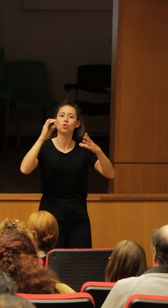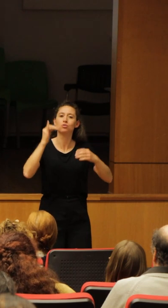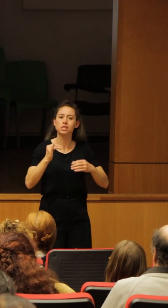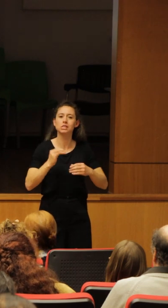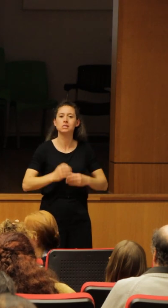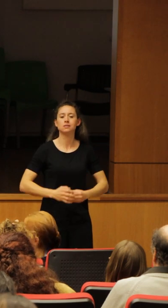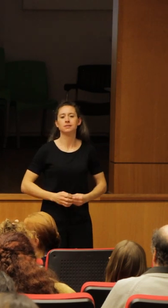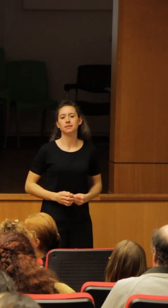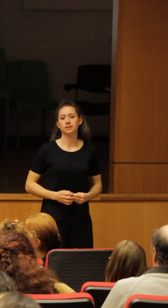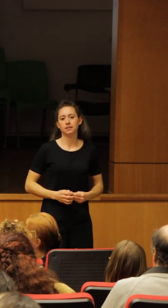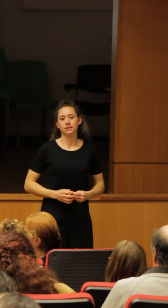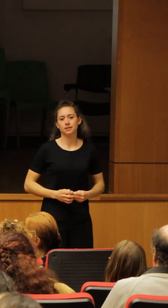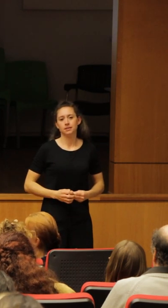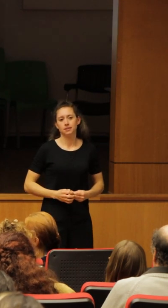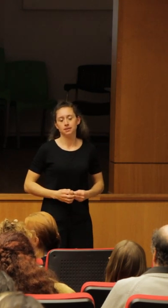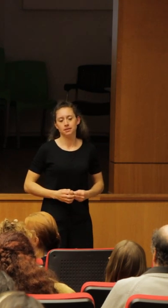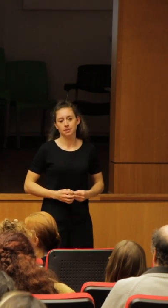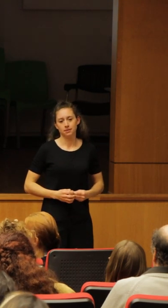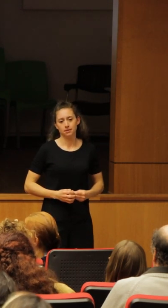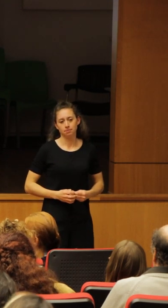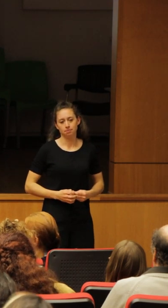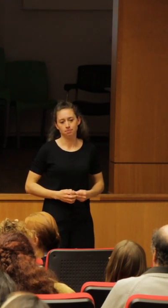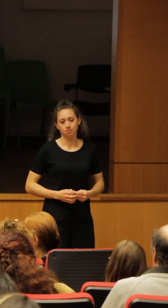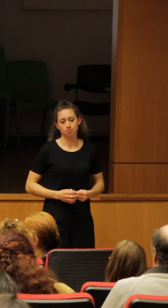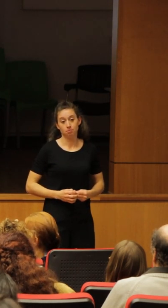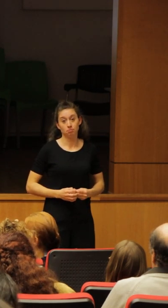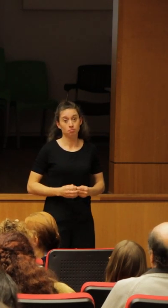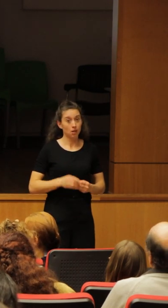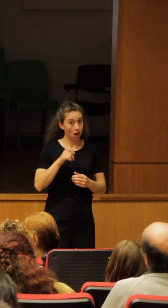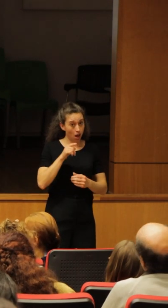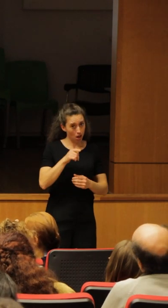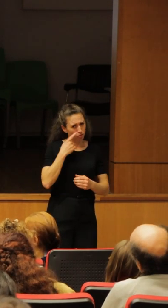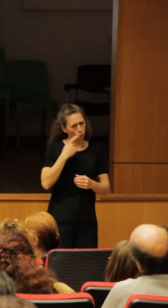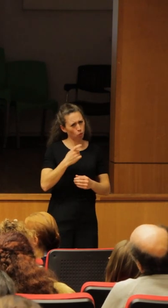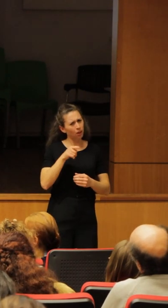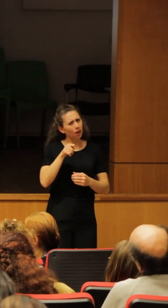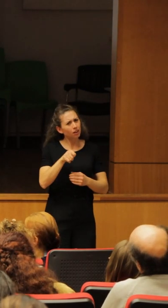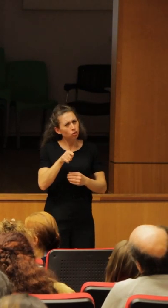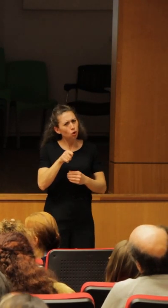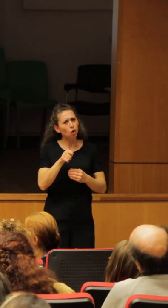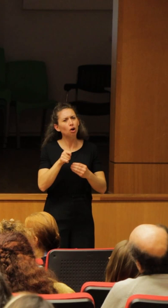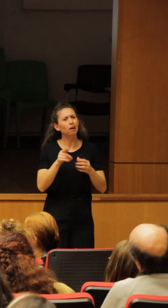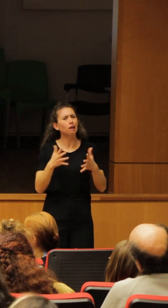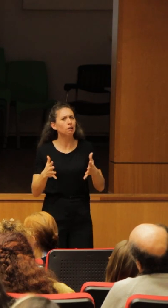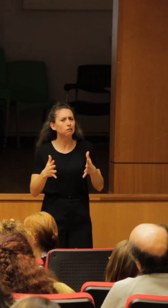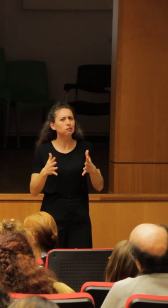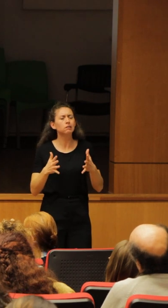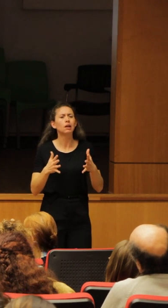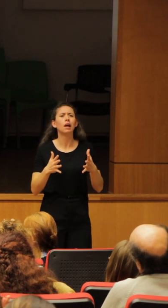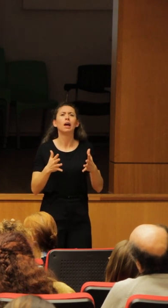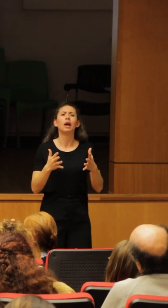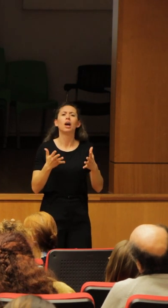saw that as a counterforce to aggressive tendency. Él vio a esto como